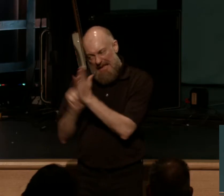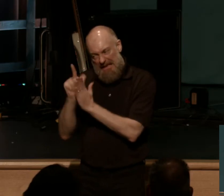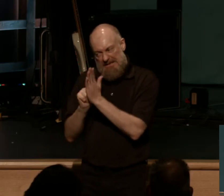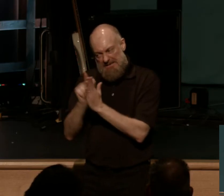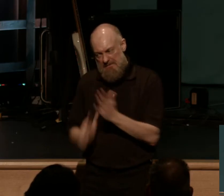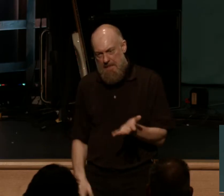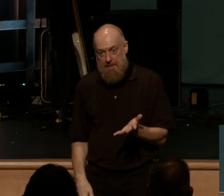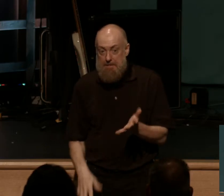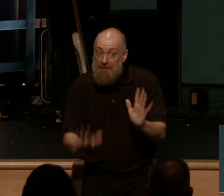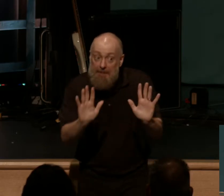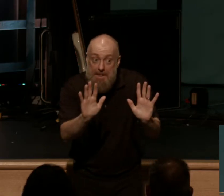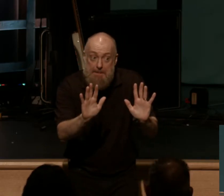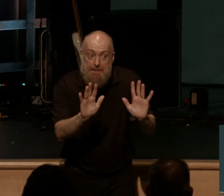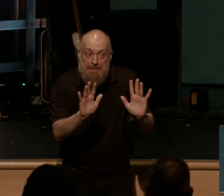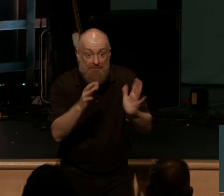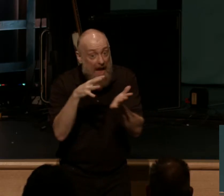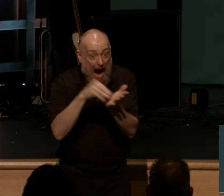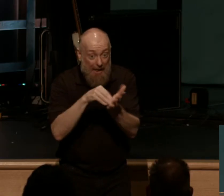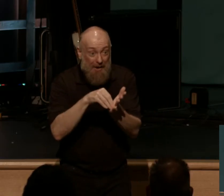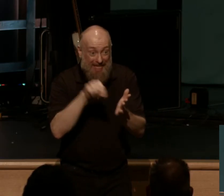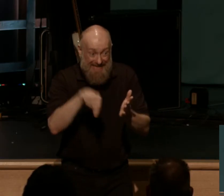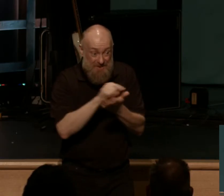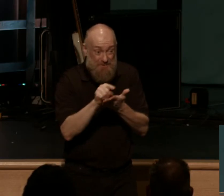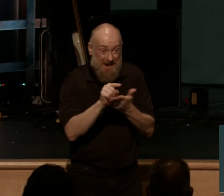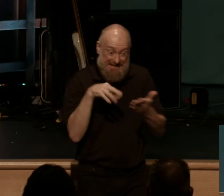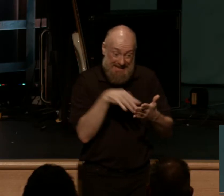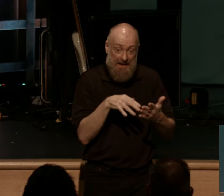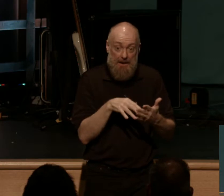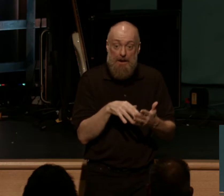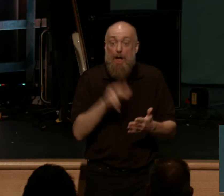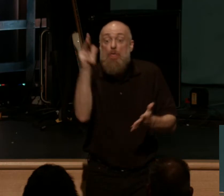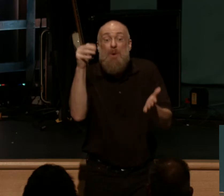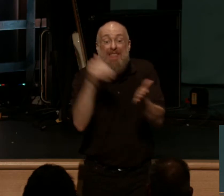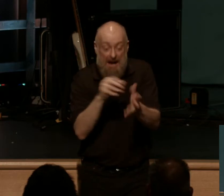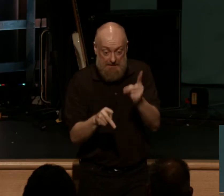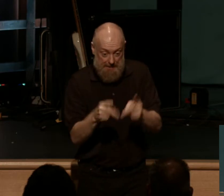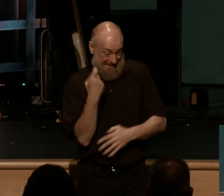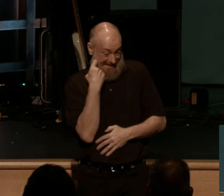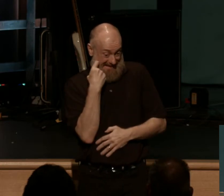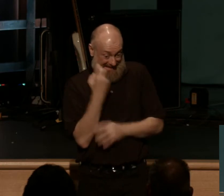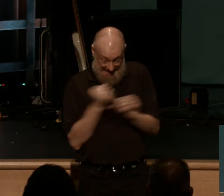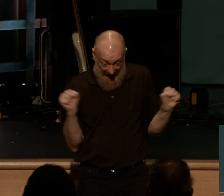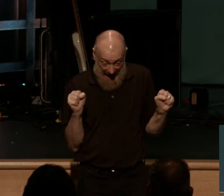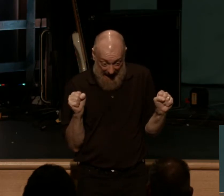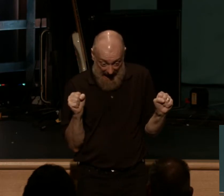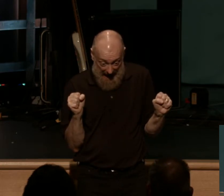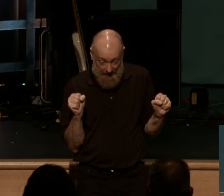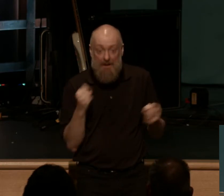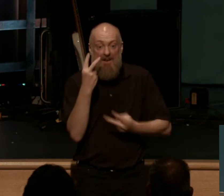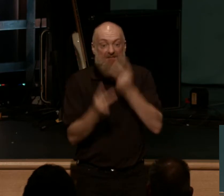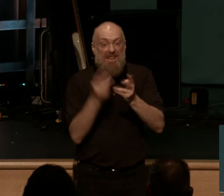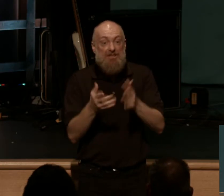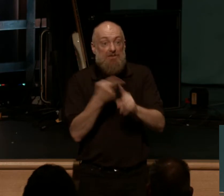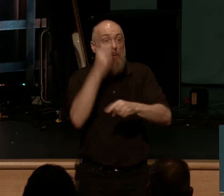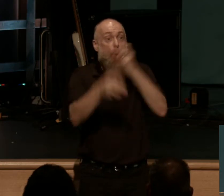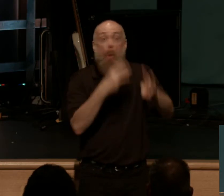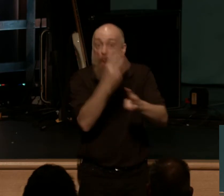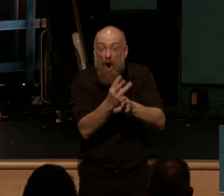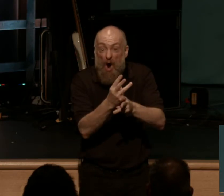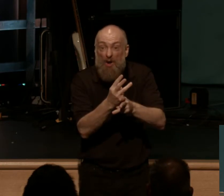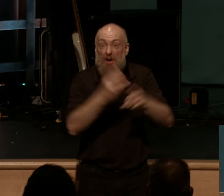remember, this is important, and I learned some of this week myself. 3,000 people were just saved again, right? They were all visitors from all over the world.